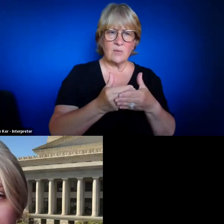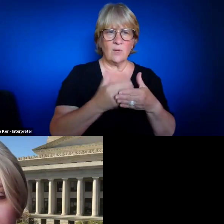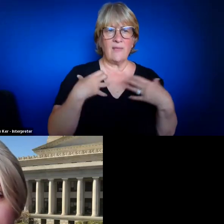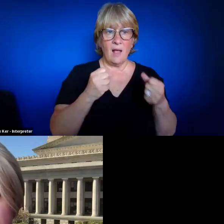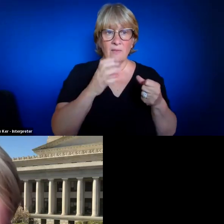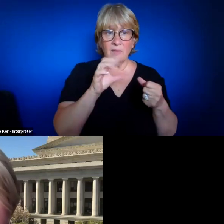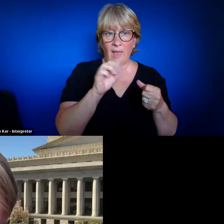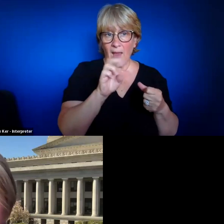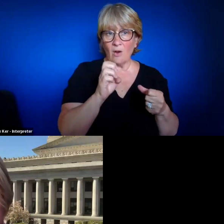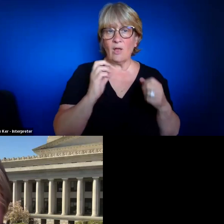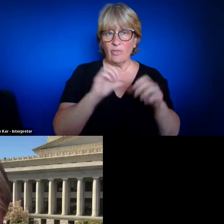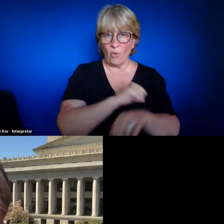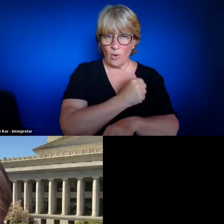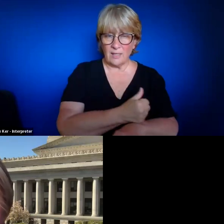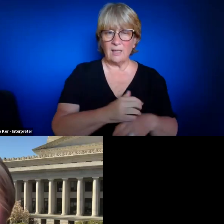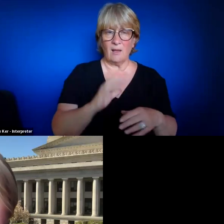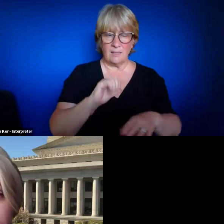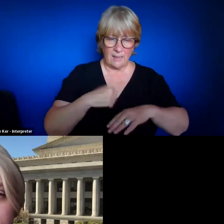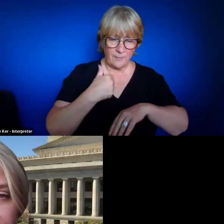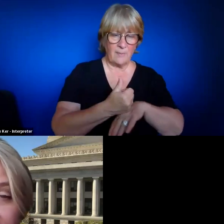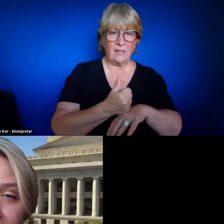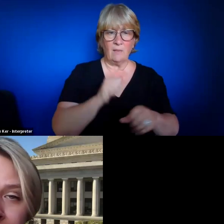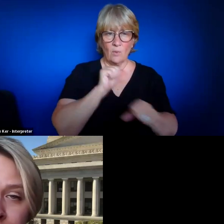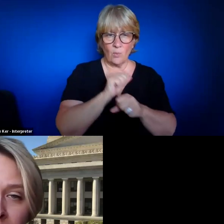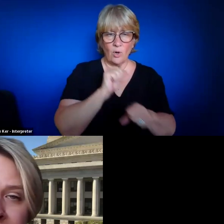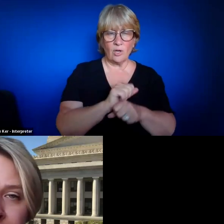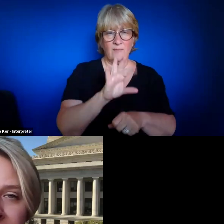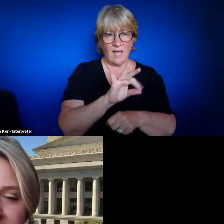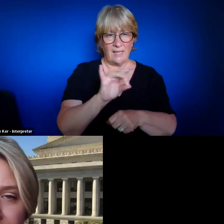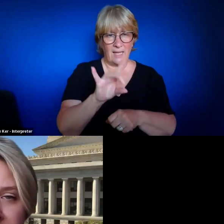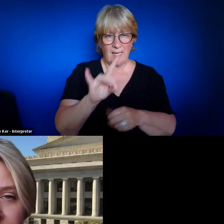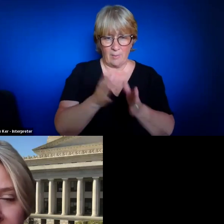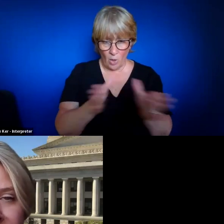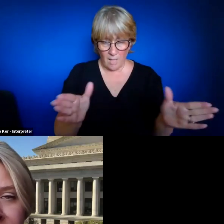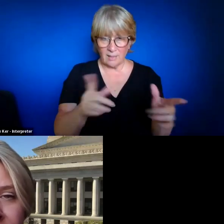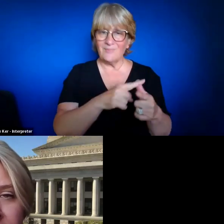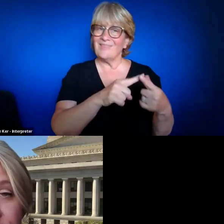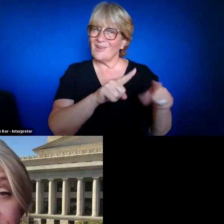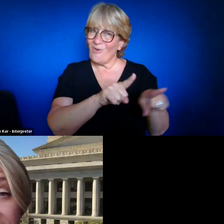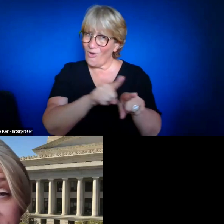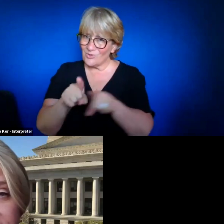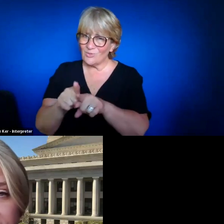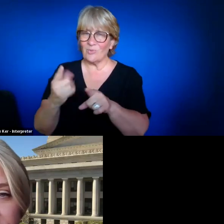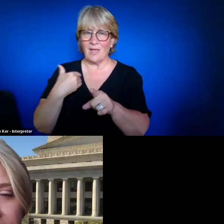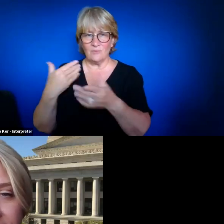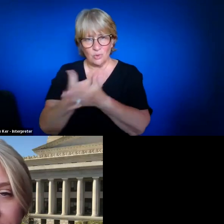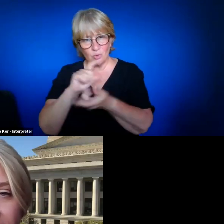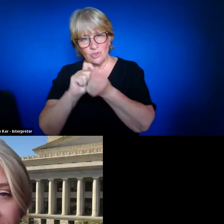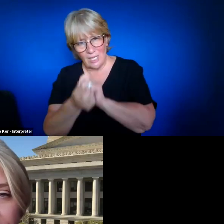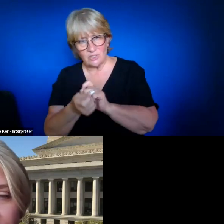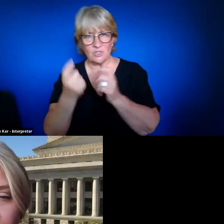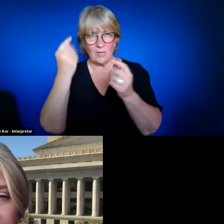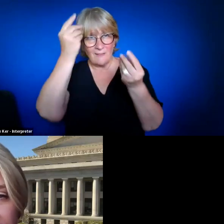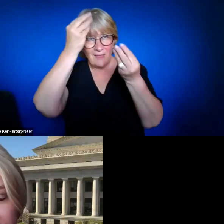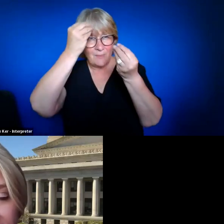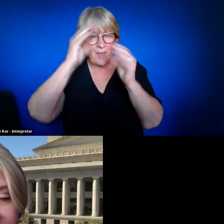and Department of Health staff on implementing the work of 988 broadly, but then especially when we have new changes, trying to think about